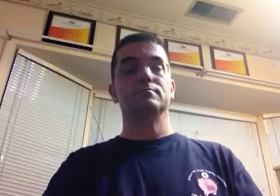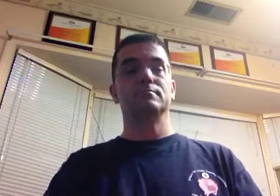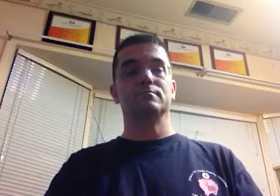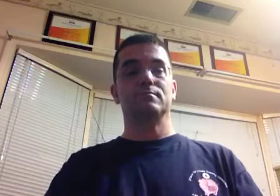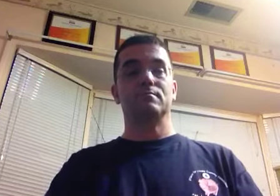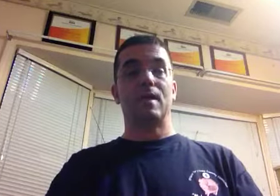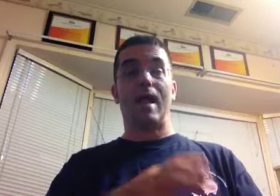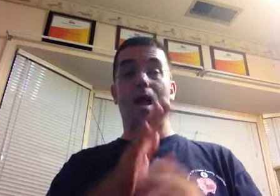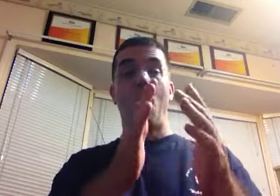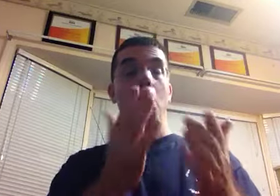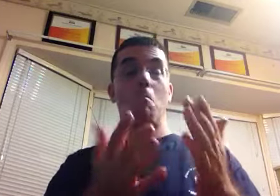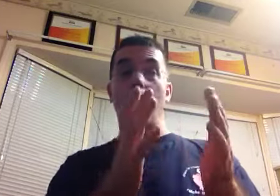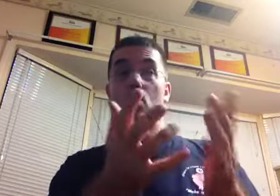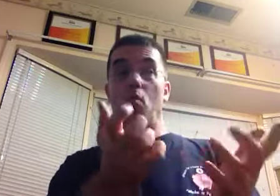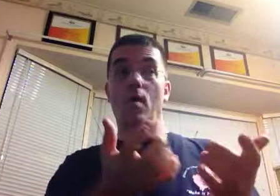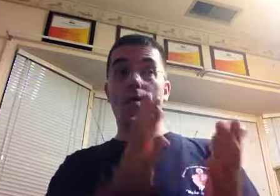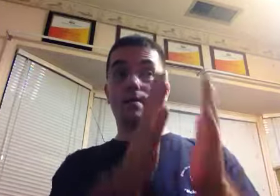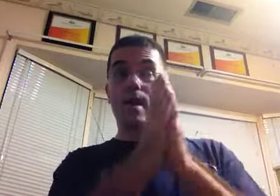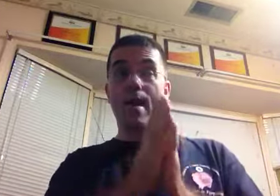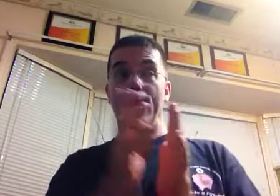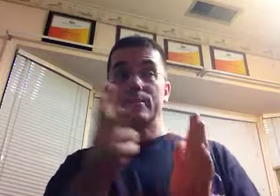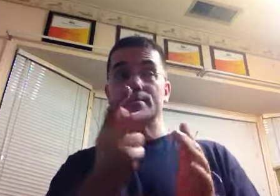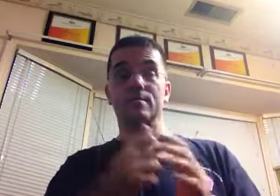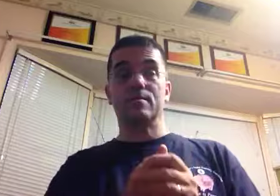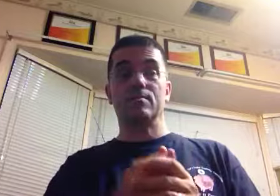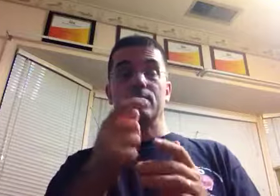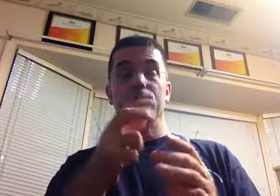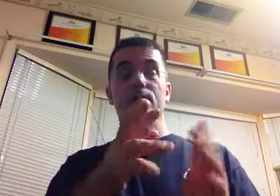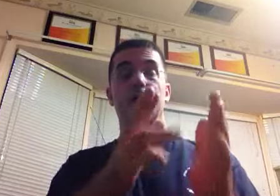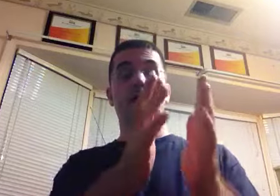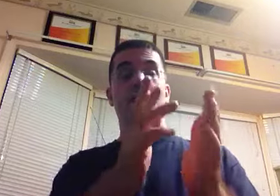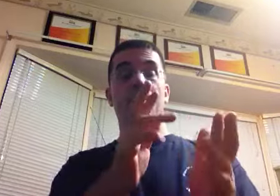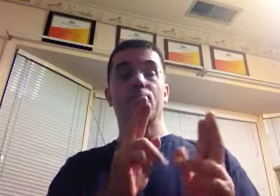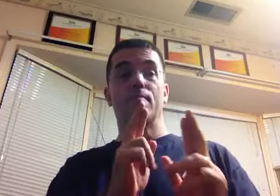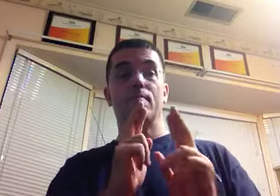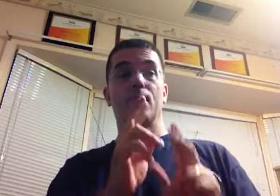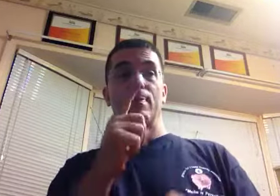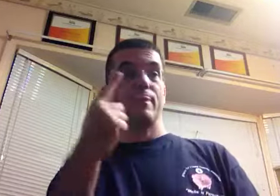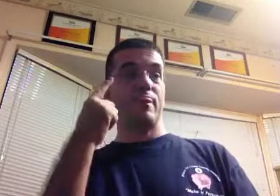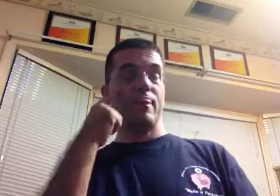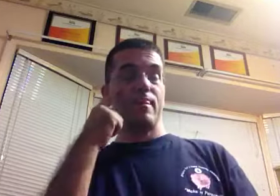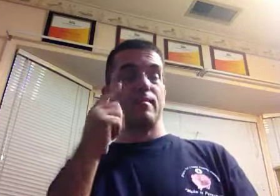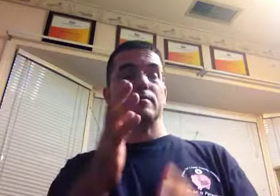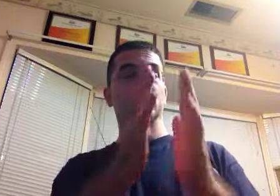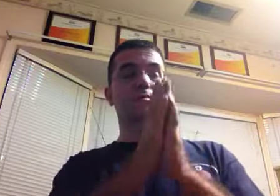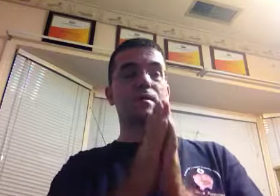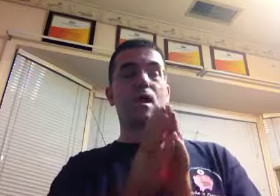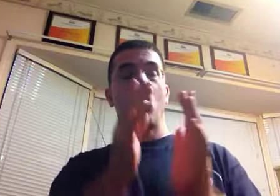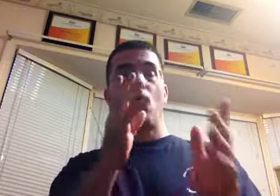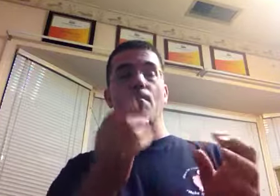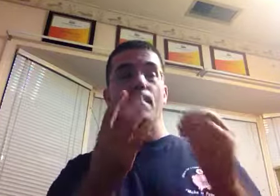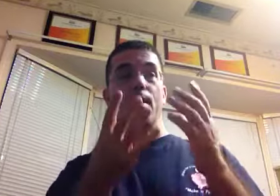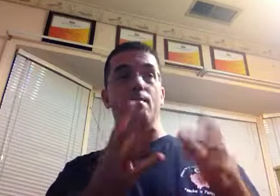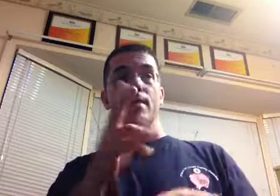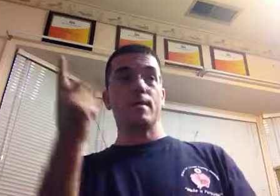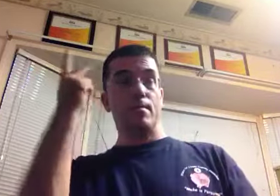above asking them to pay part of it, because I think the request, which they're going along with or even have caused with your sister,